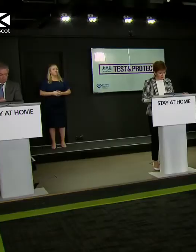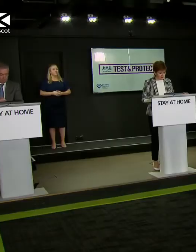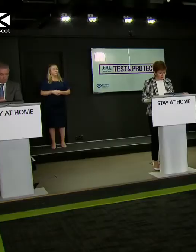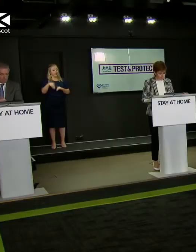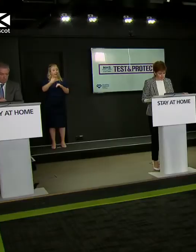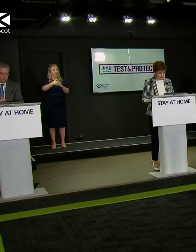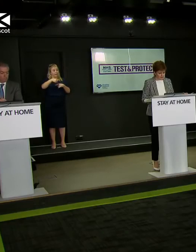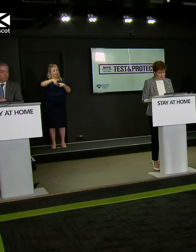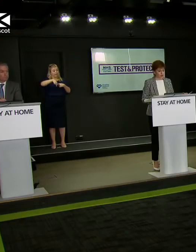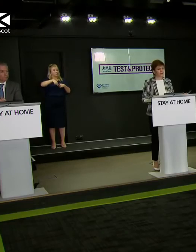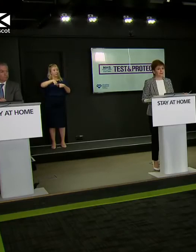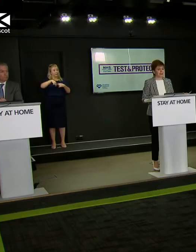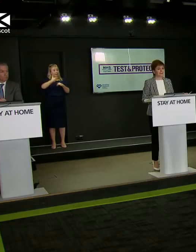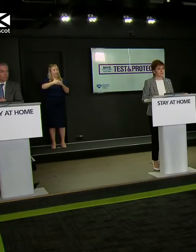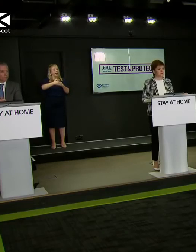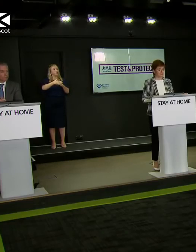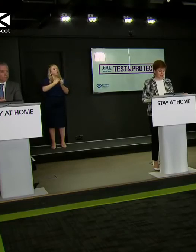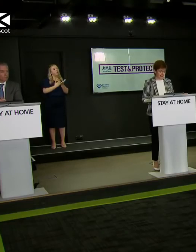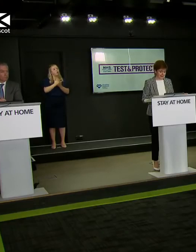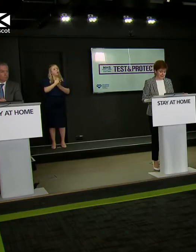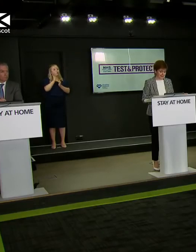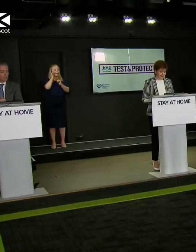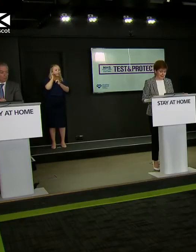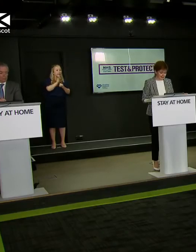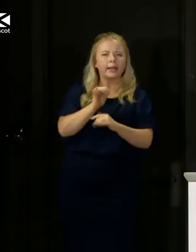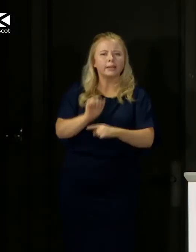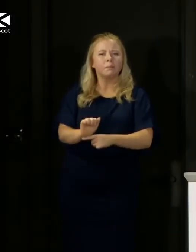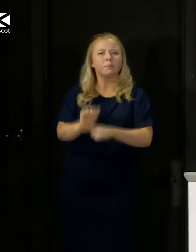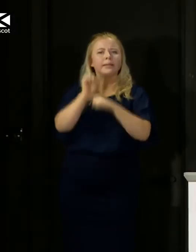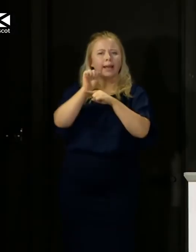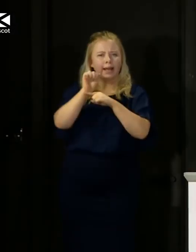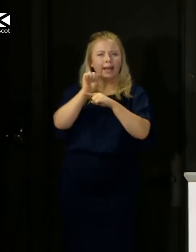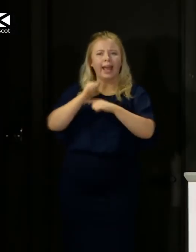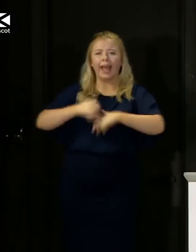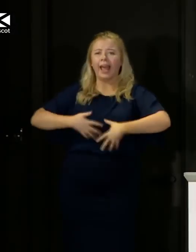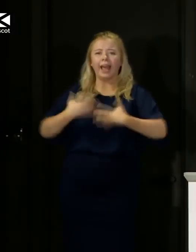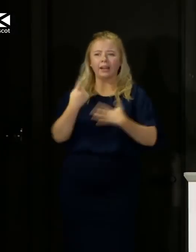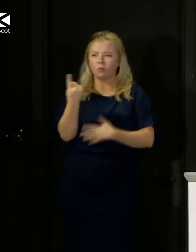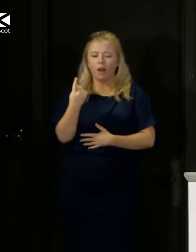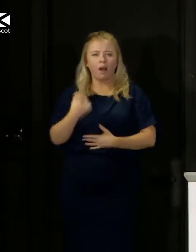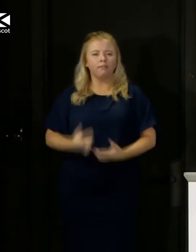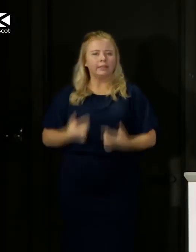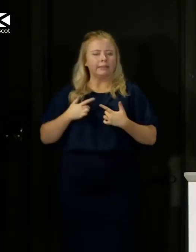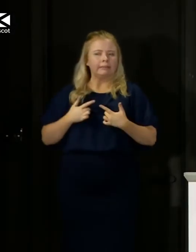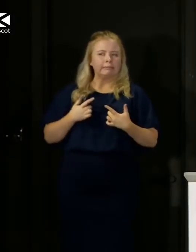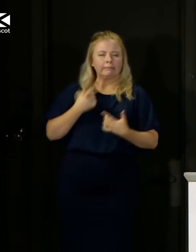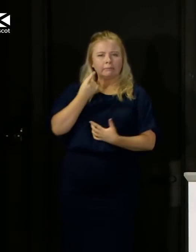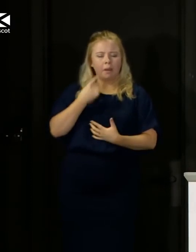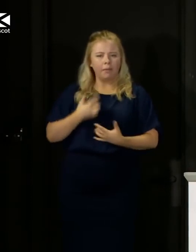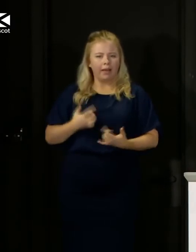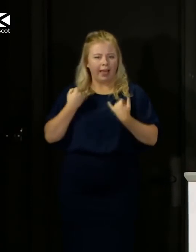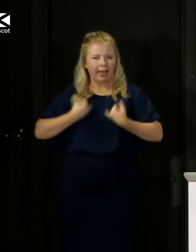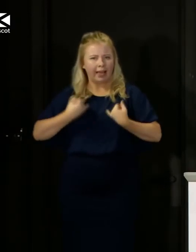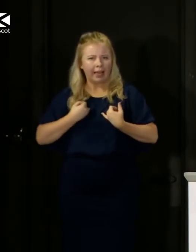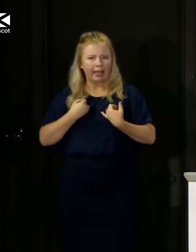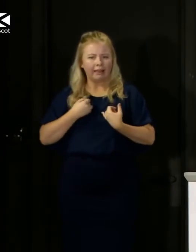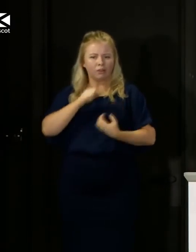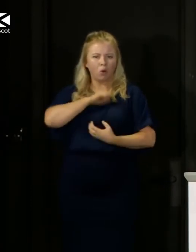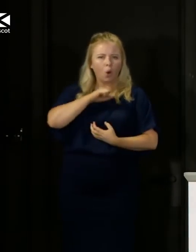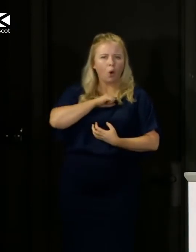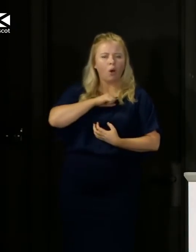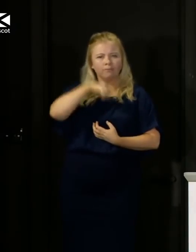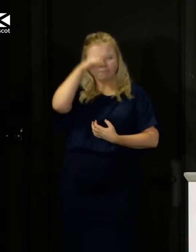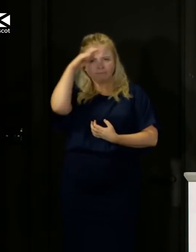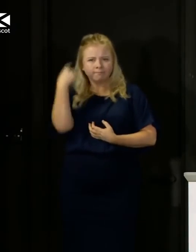end of this week through Test and Protect, anyone who suspects that they have COVID-19, anyone who